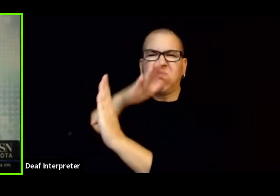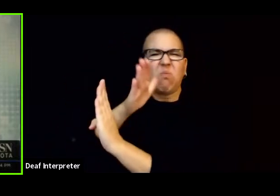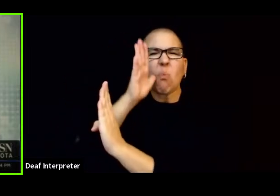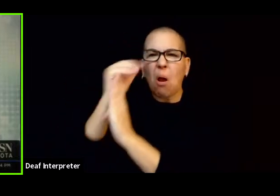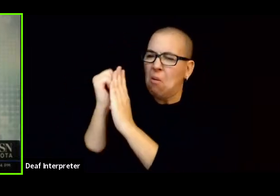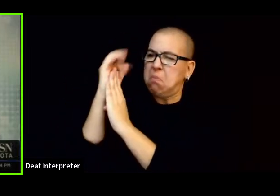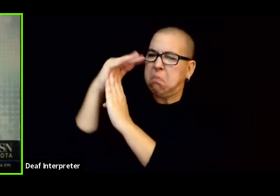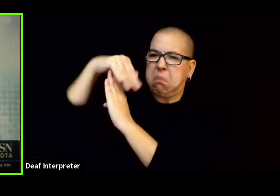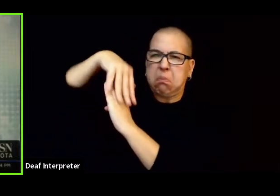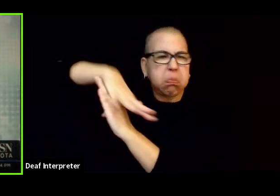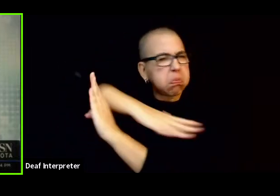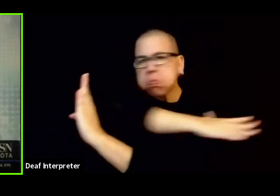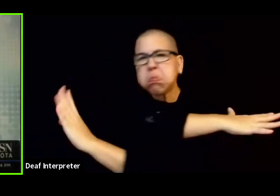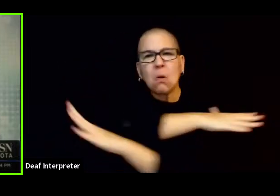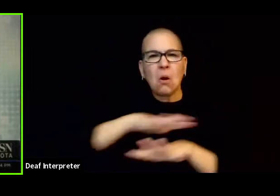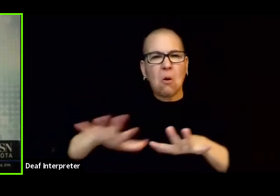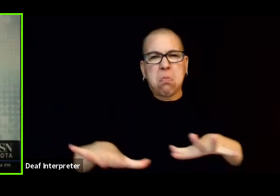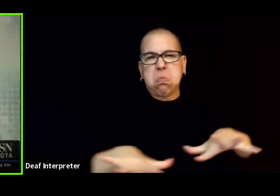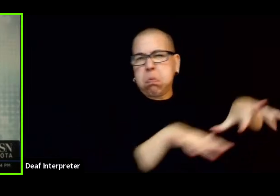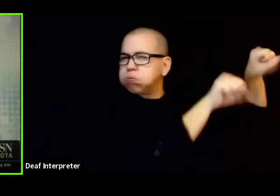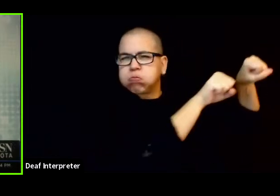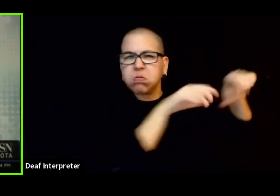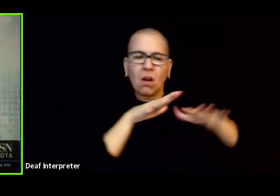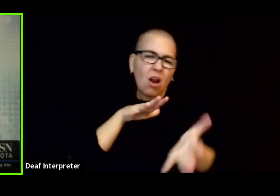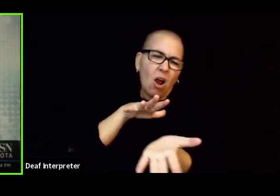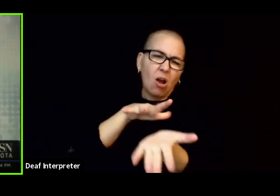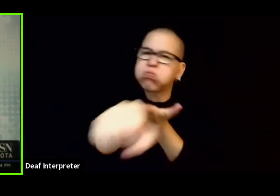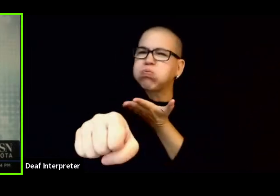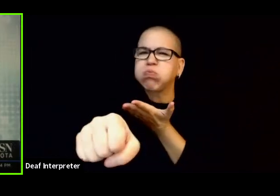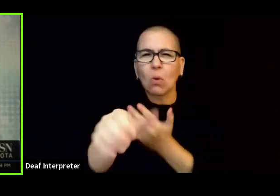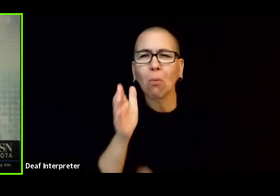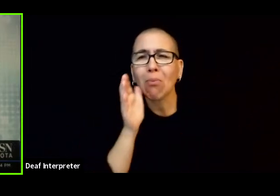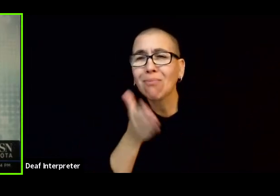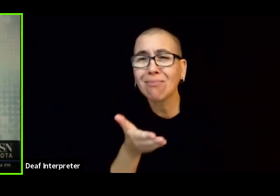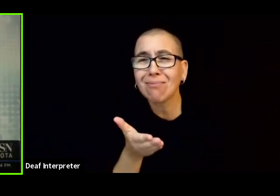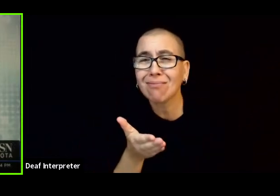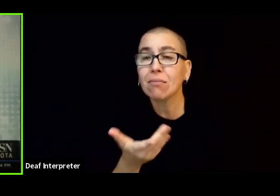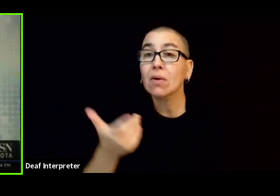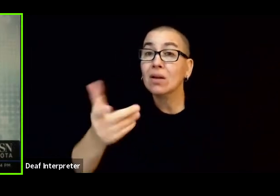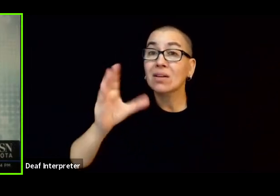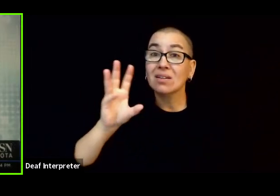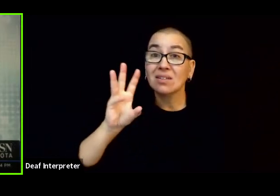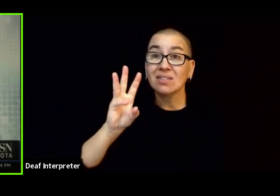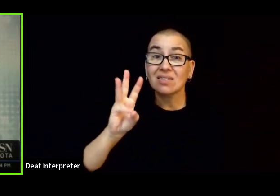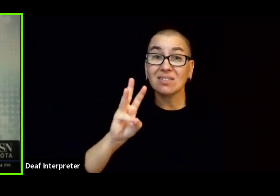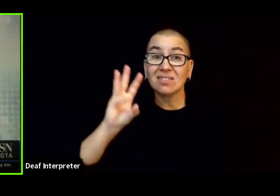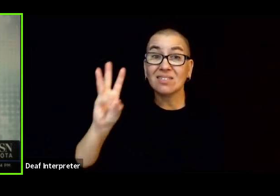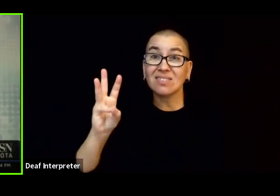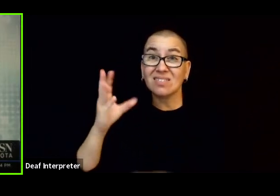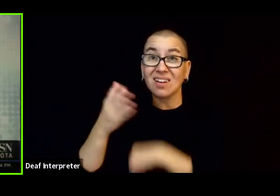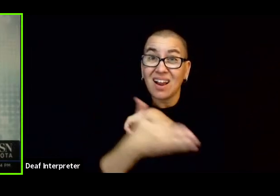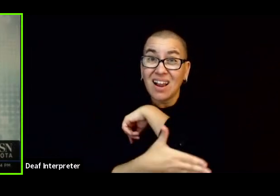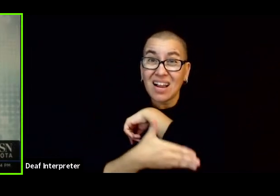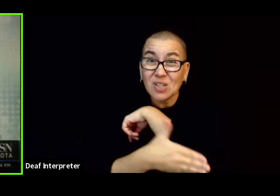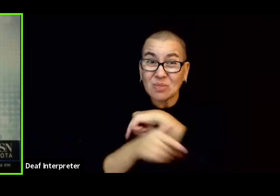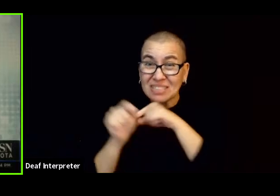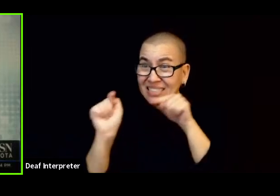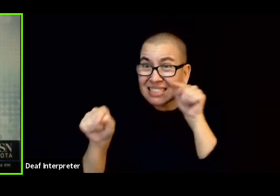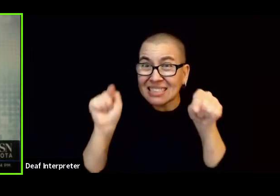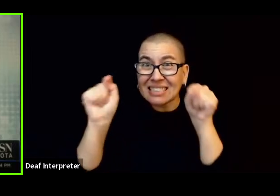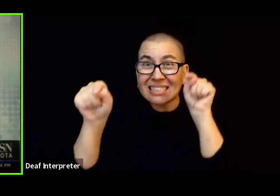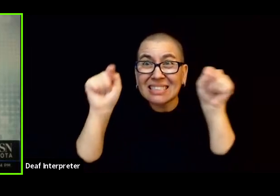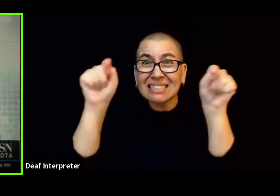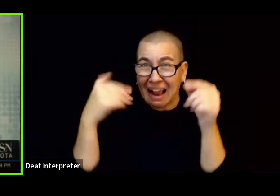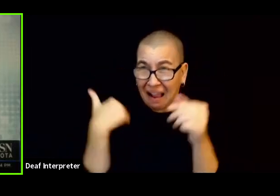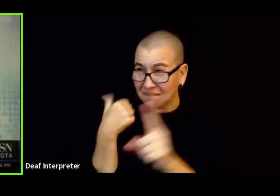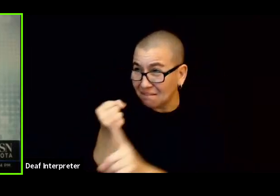now have 66 Minnesota counties with a 14-day county percent positivity rate above our caution threshold of 5%.